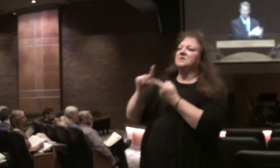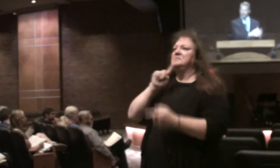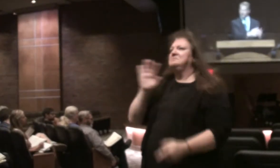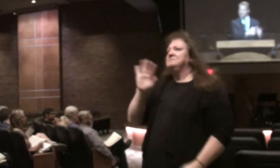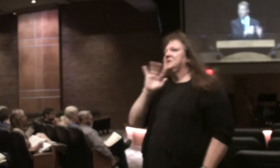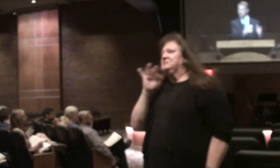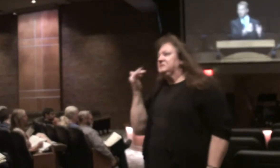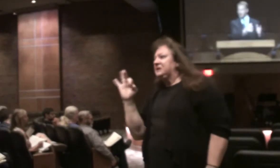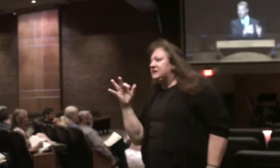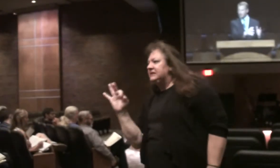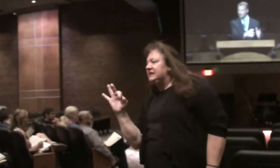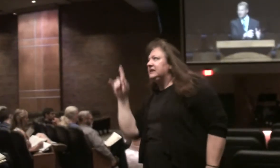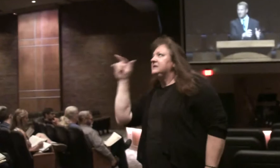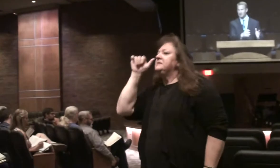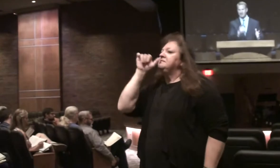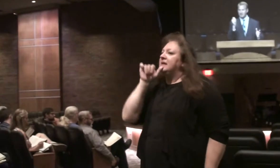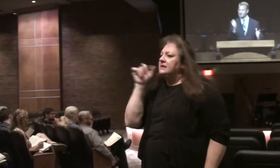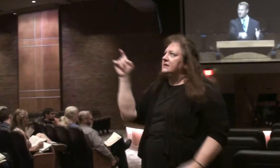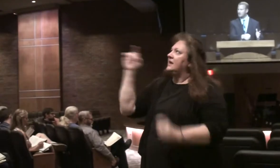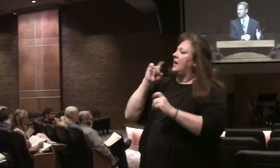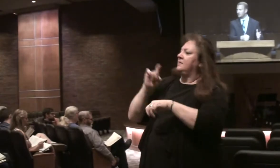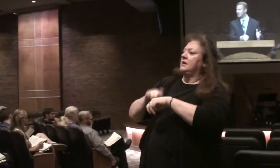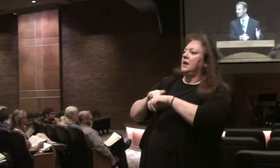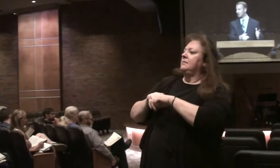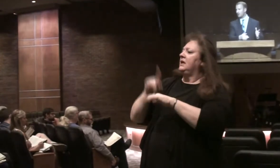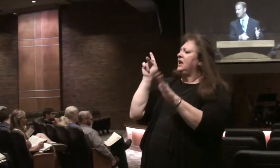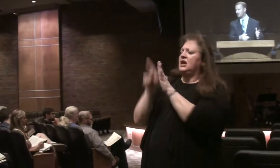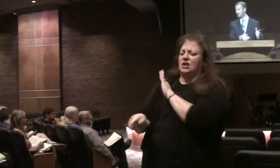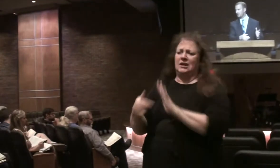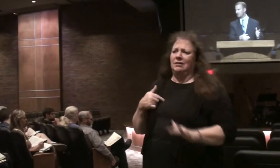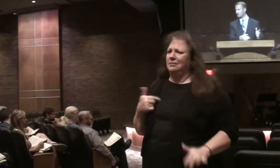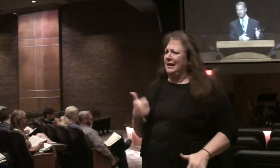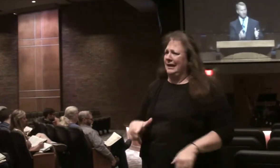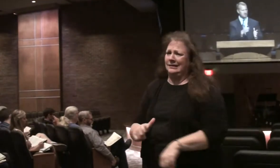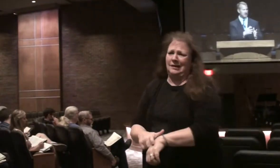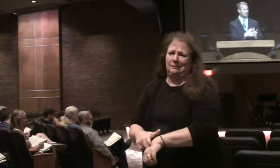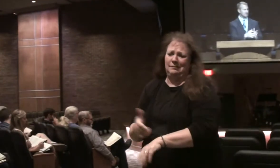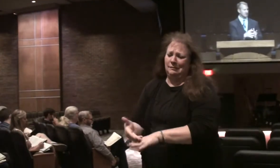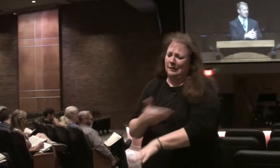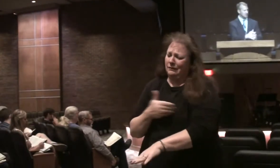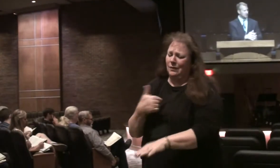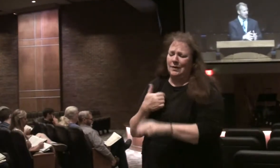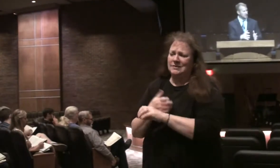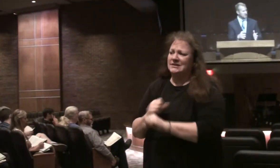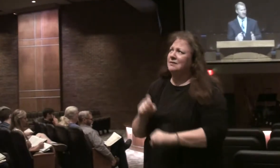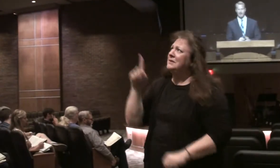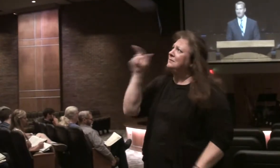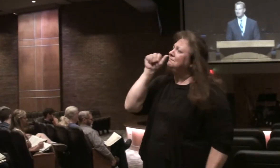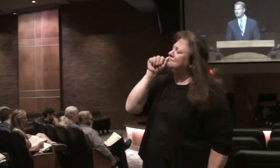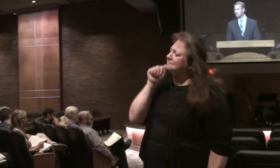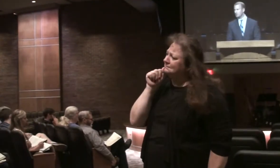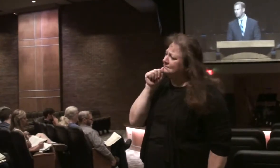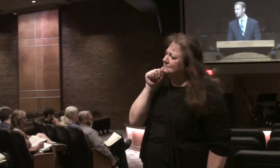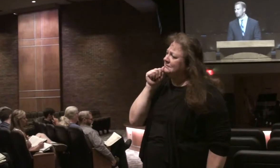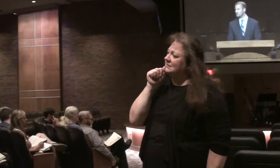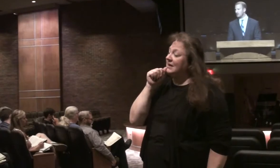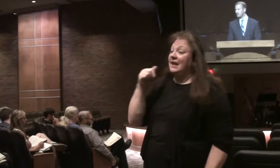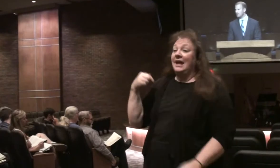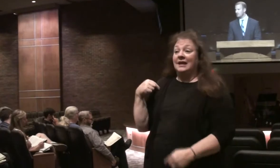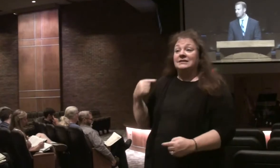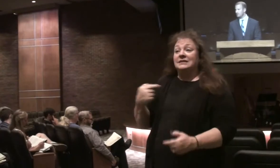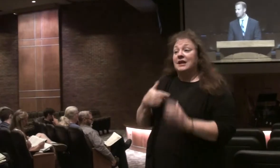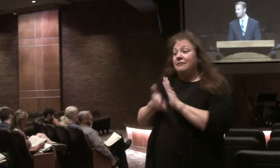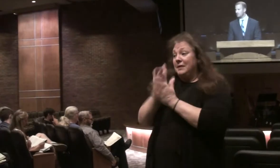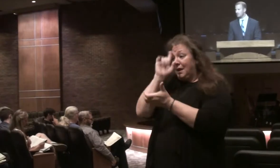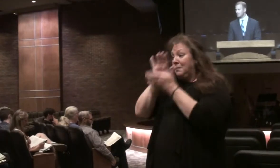But He was patient with me, giving me time. He could have slayed me right then, before salvation. He's patient. And even since we've been believers,